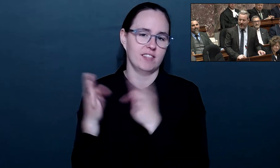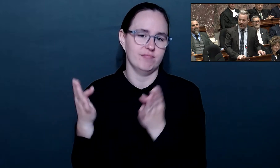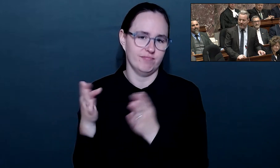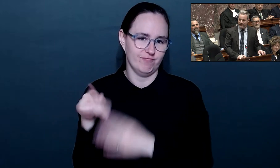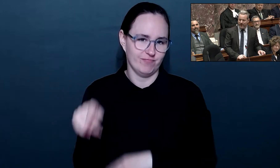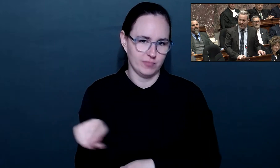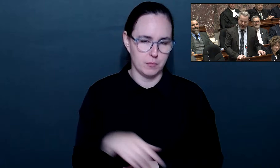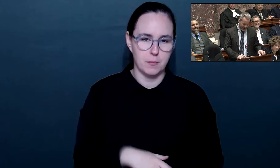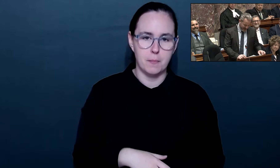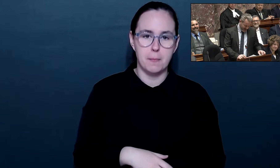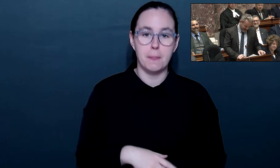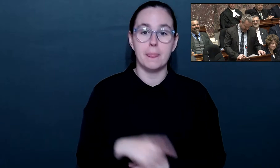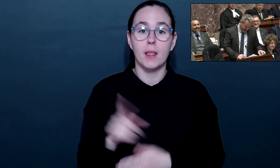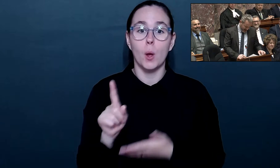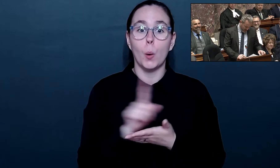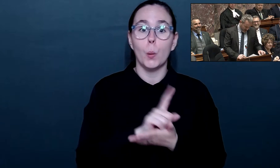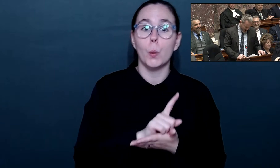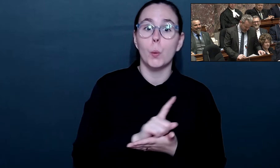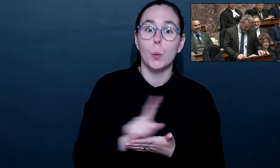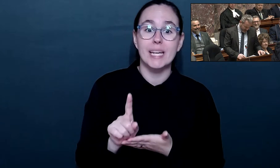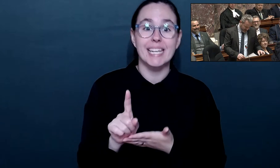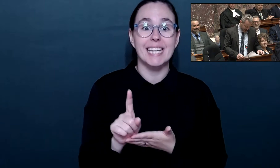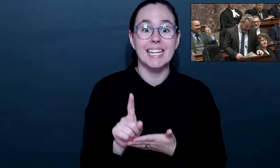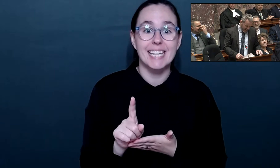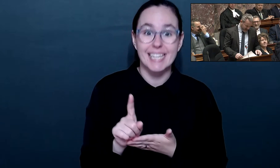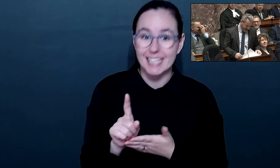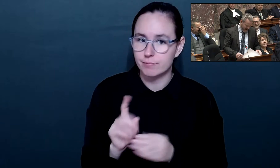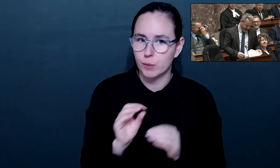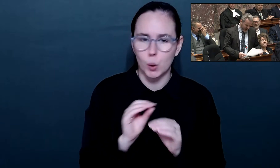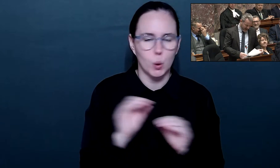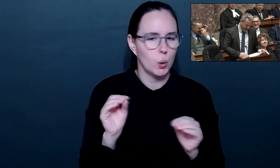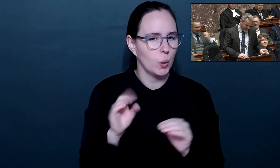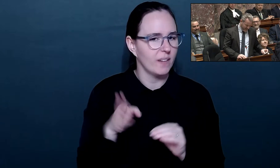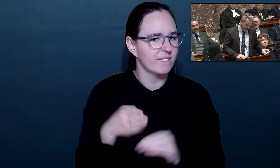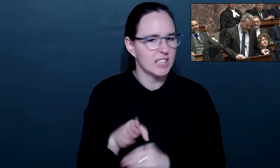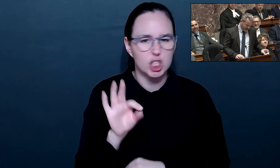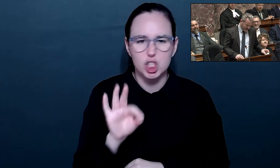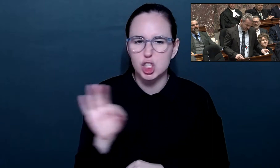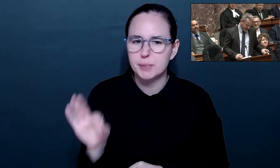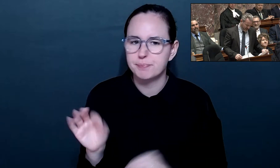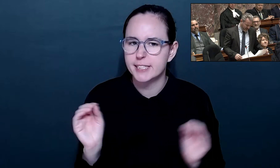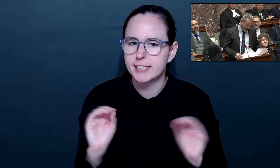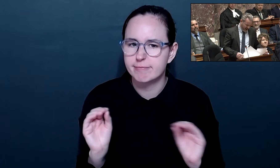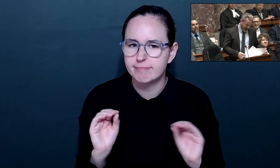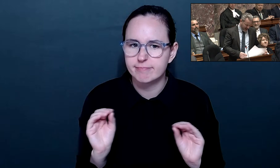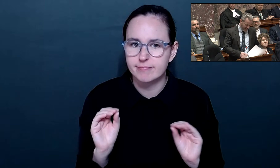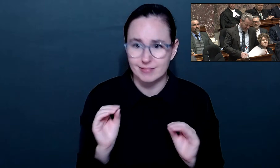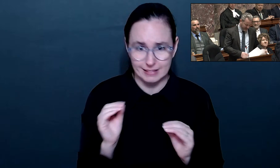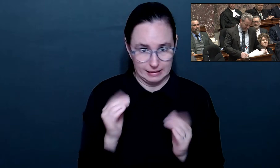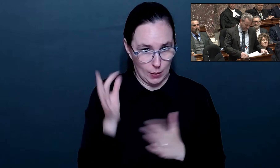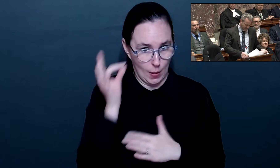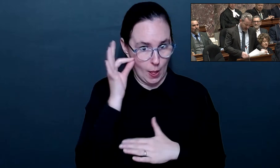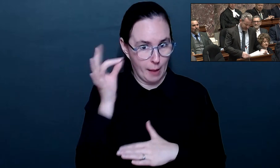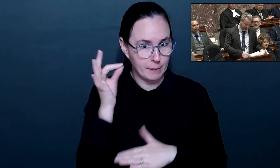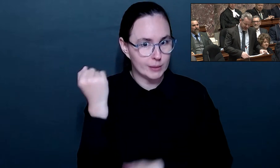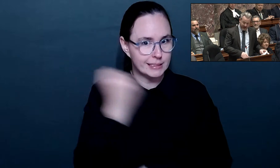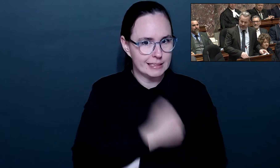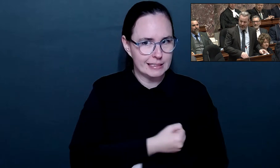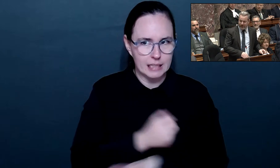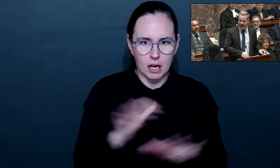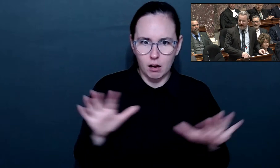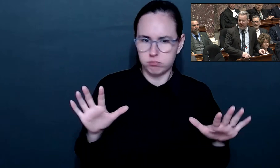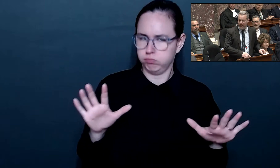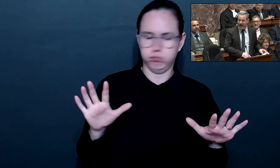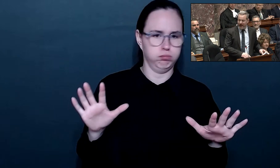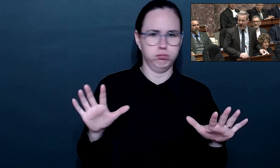went bankrupt. So they quickly corrected, and much to their not to their surprise, but they